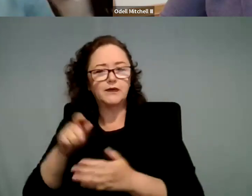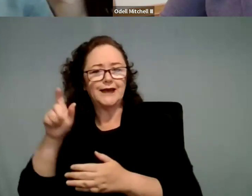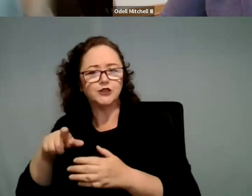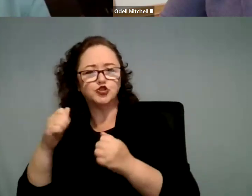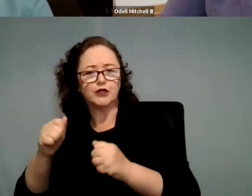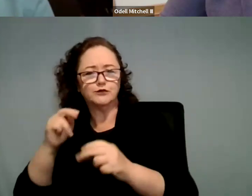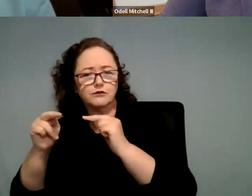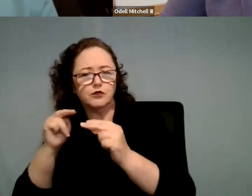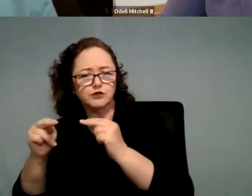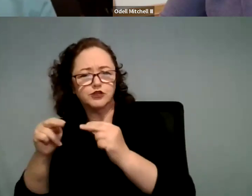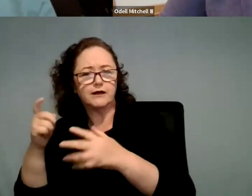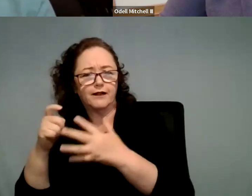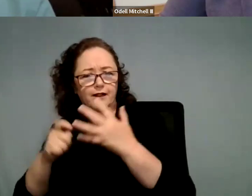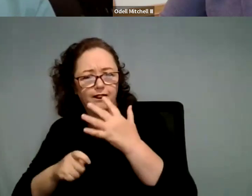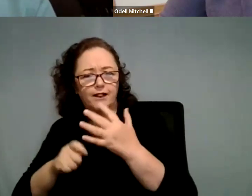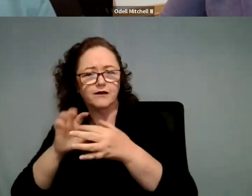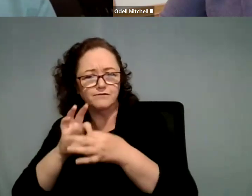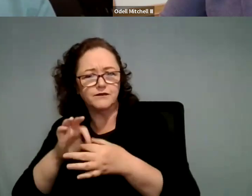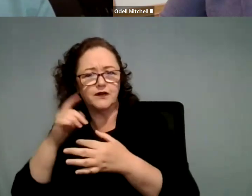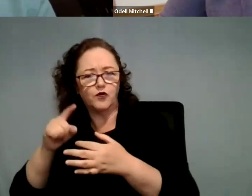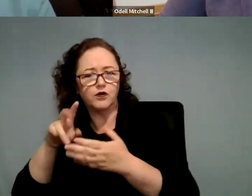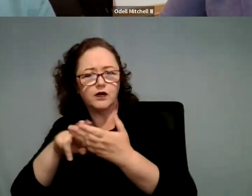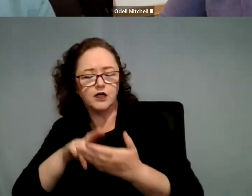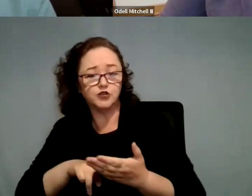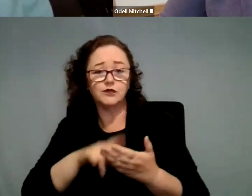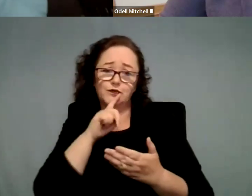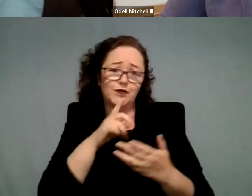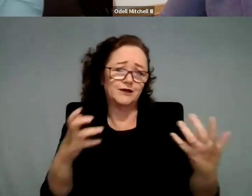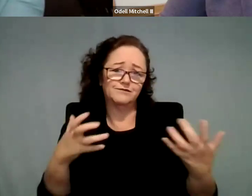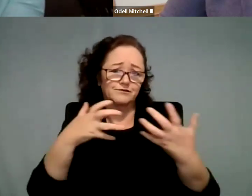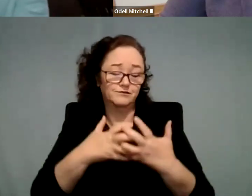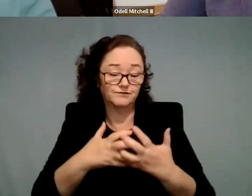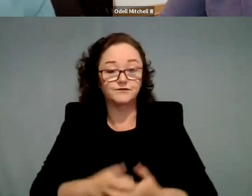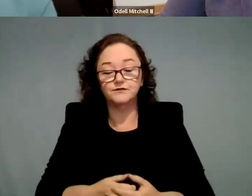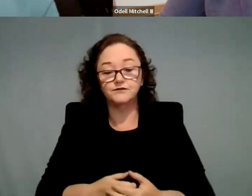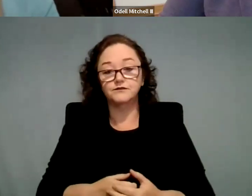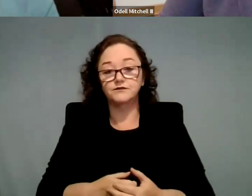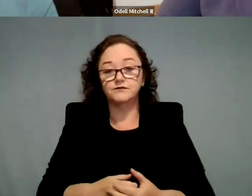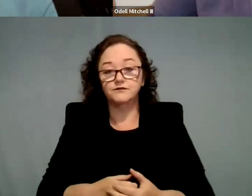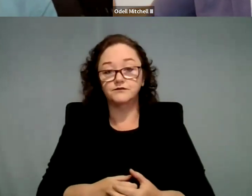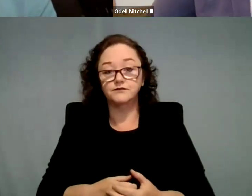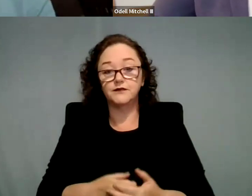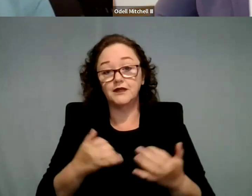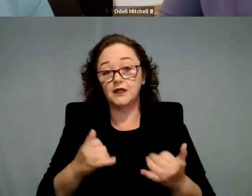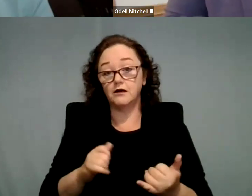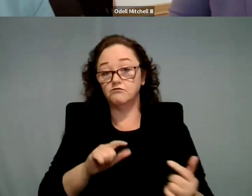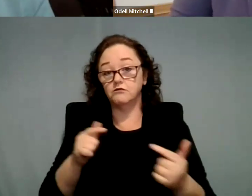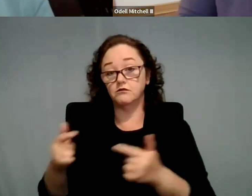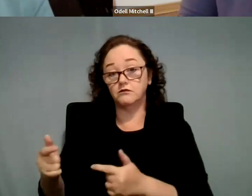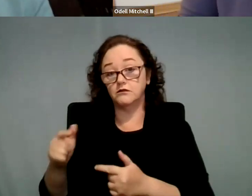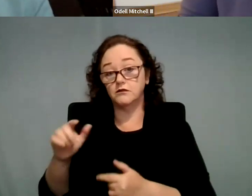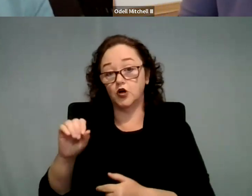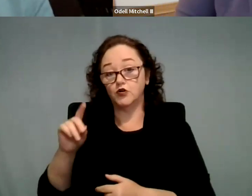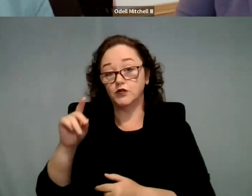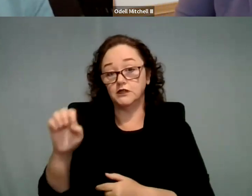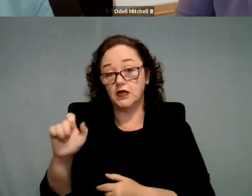the two things kind of go together. So now I'll set it for Odell and he can spike it.